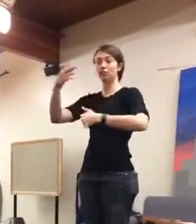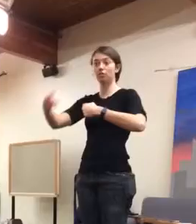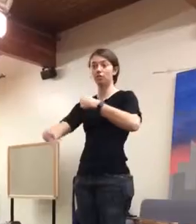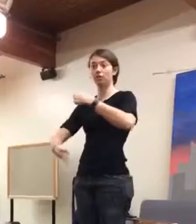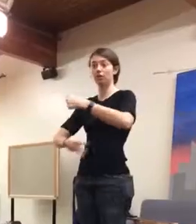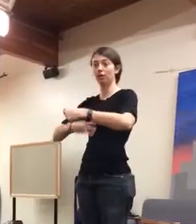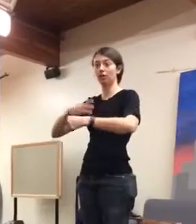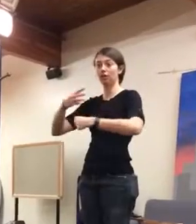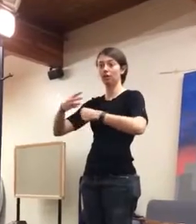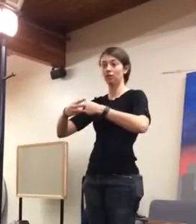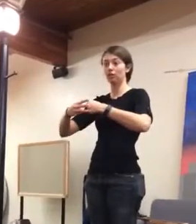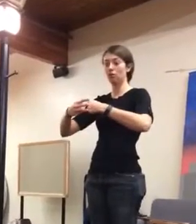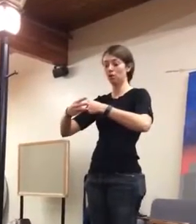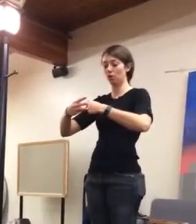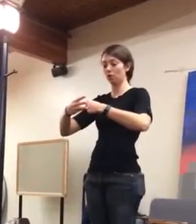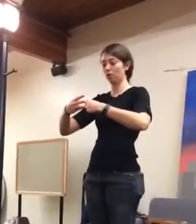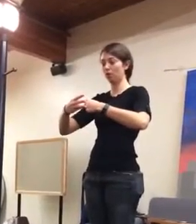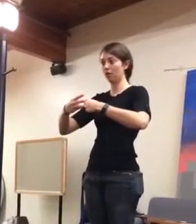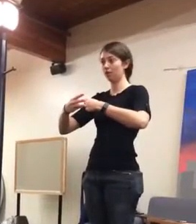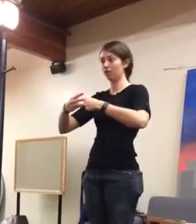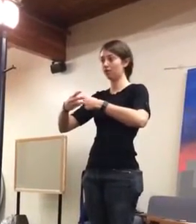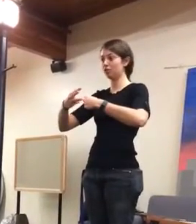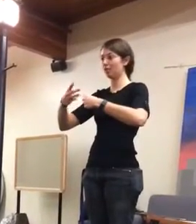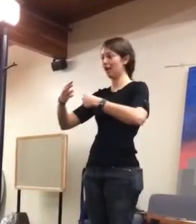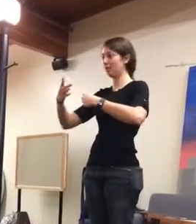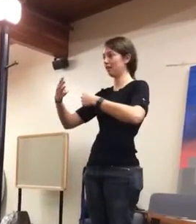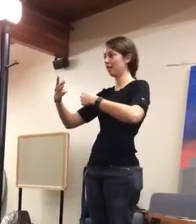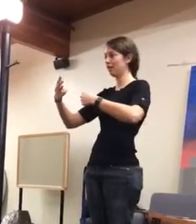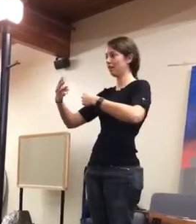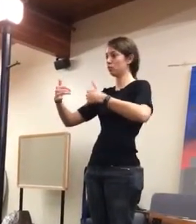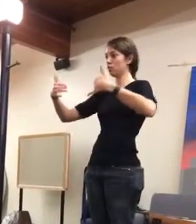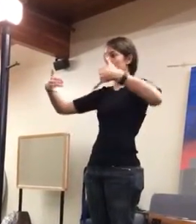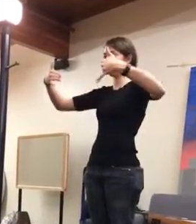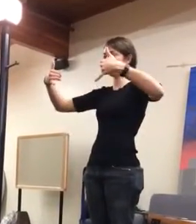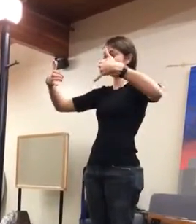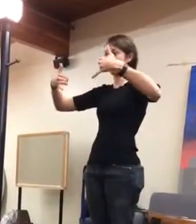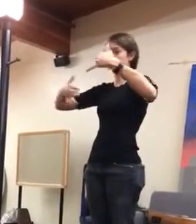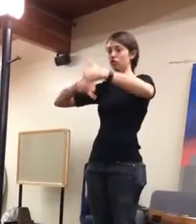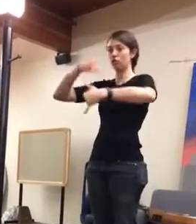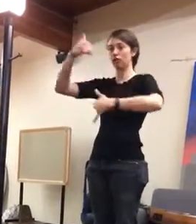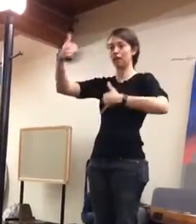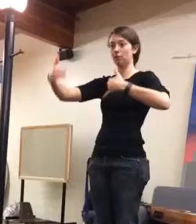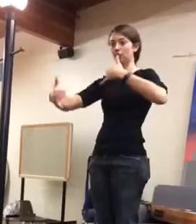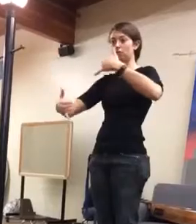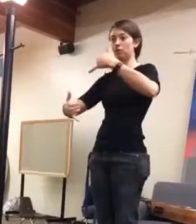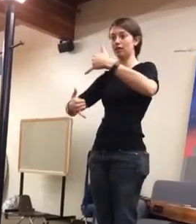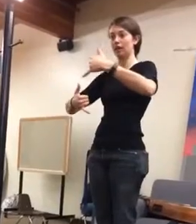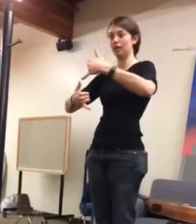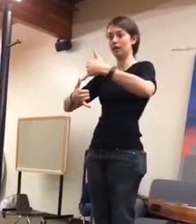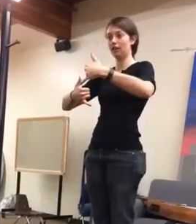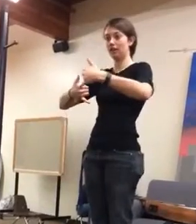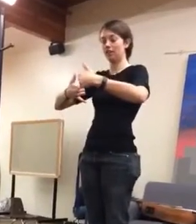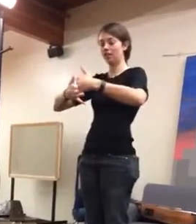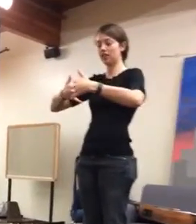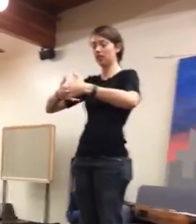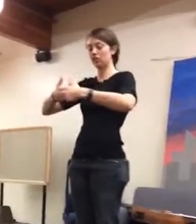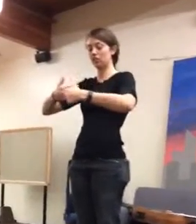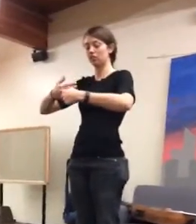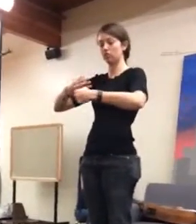the world. Whoa! Did you see what happened? So we went from a J, joy, and we're cruising around. And then this hand changes to